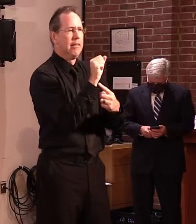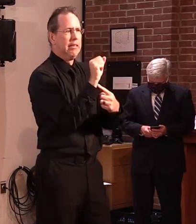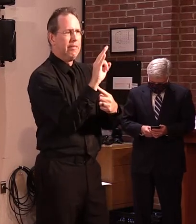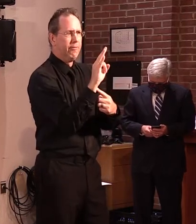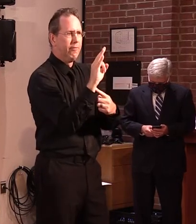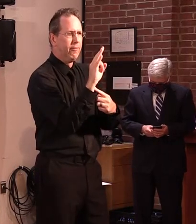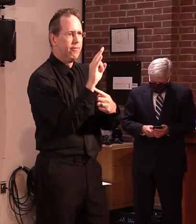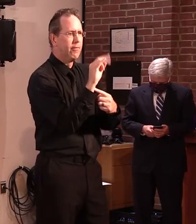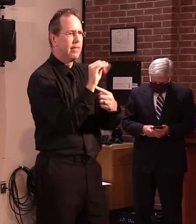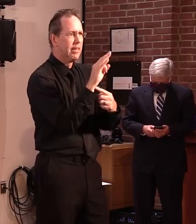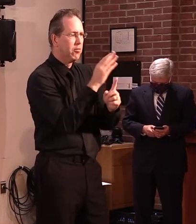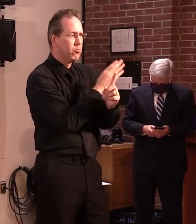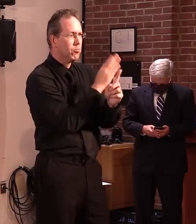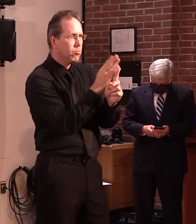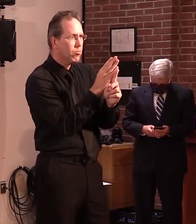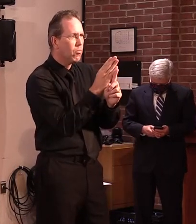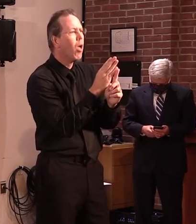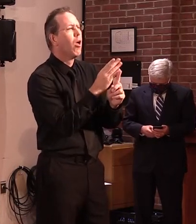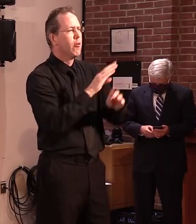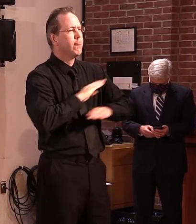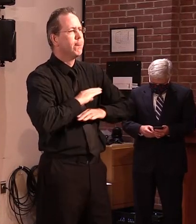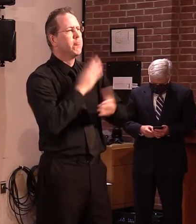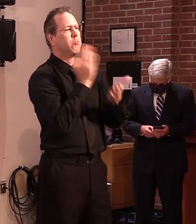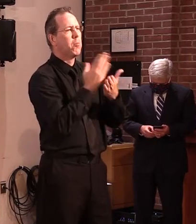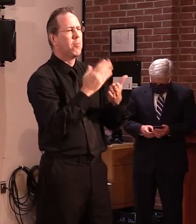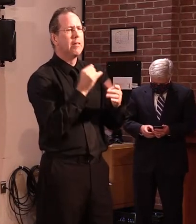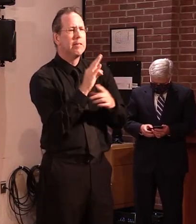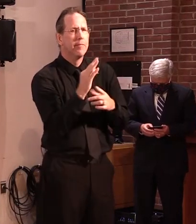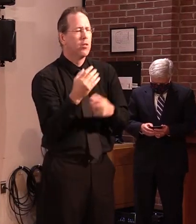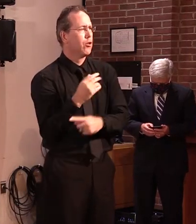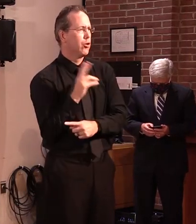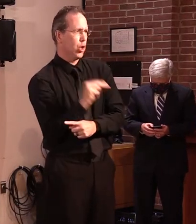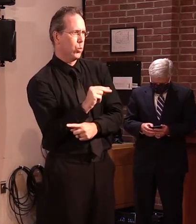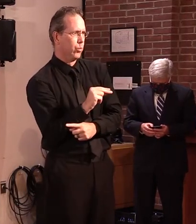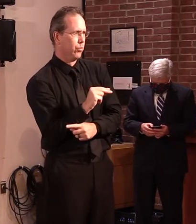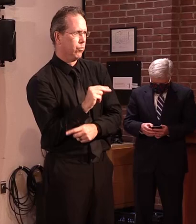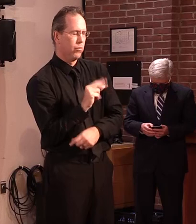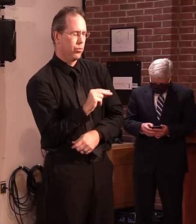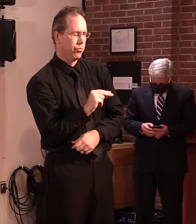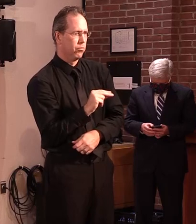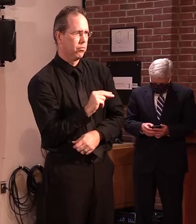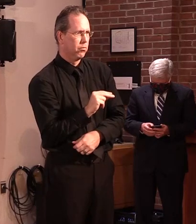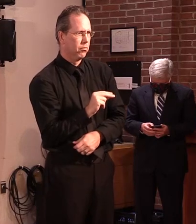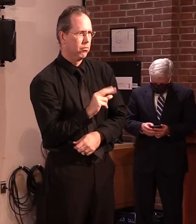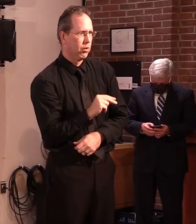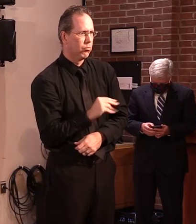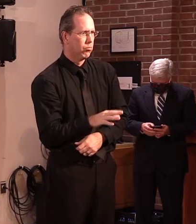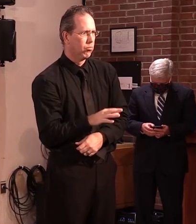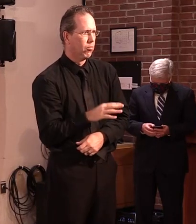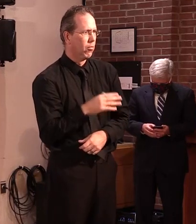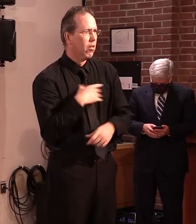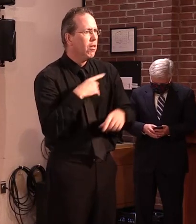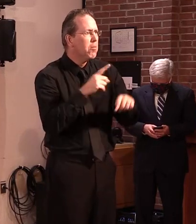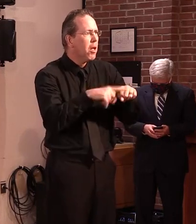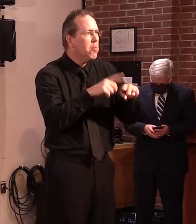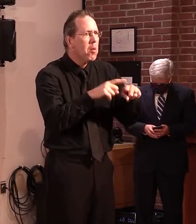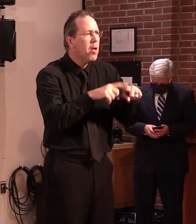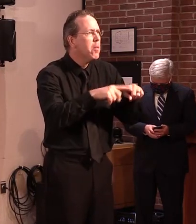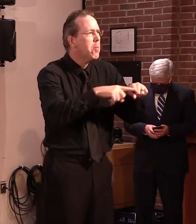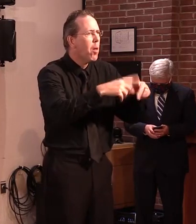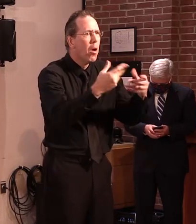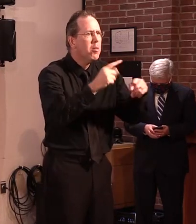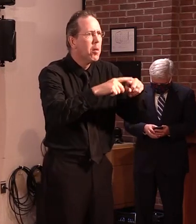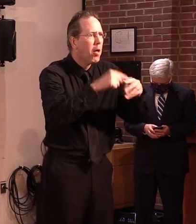different factors, other regional factors, and other states and so forth that lead us to, you know,